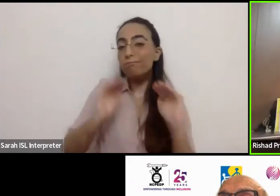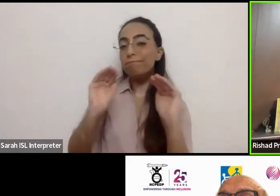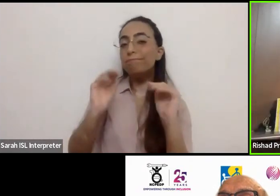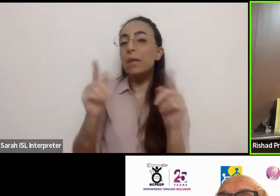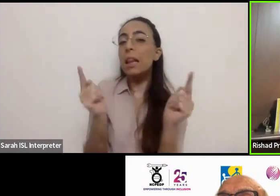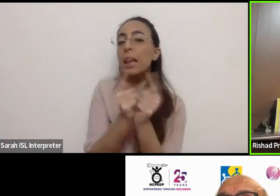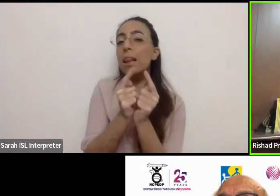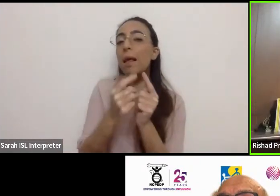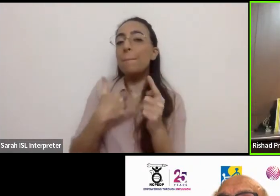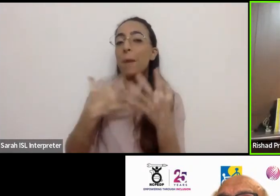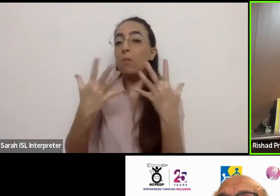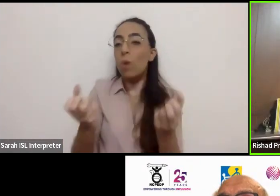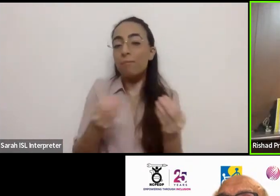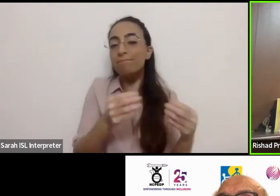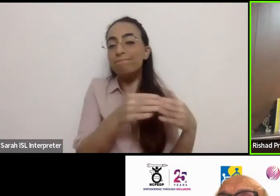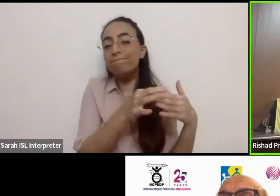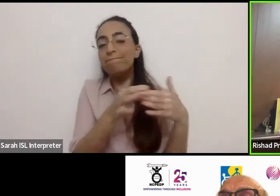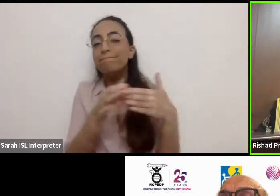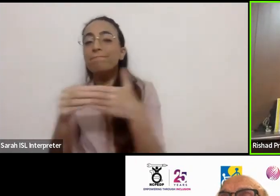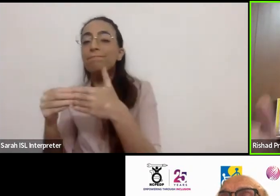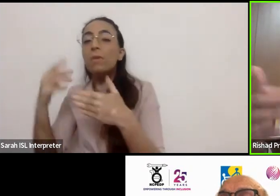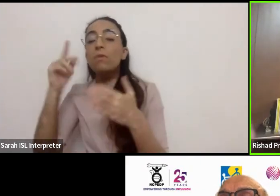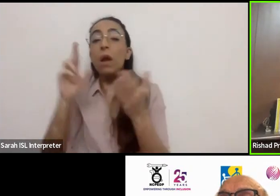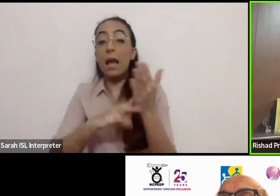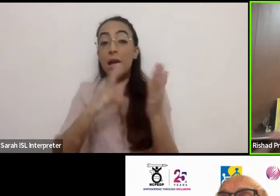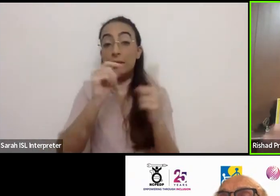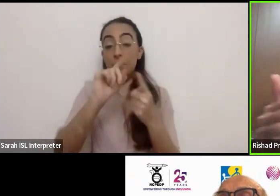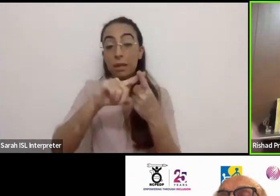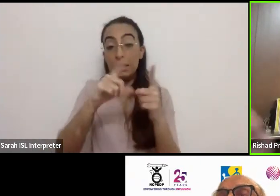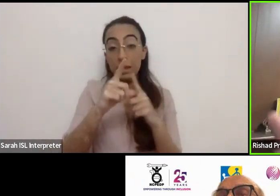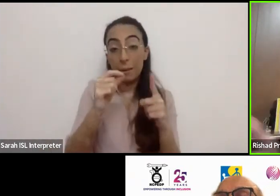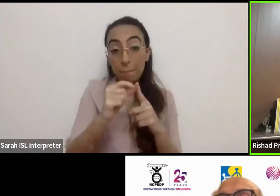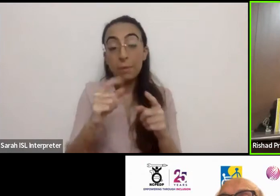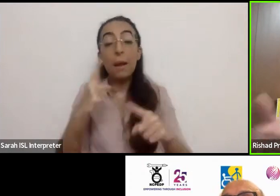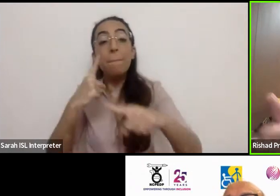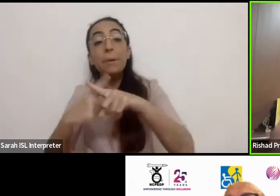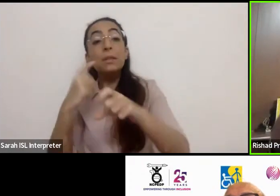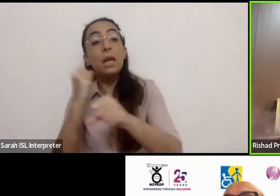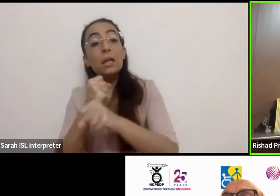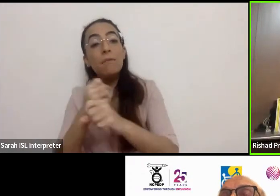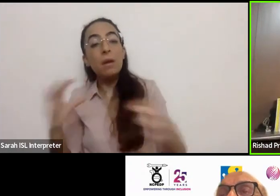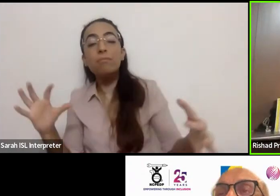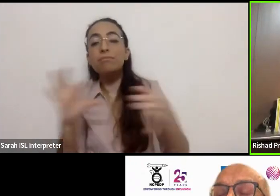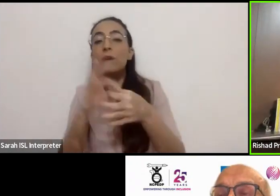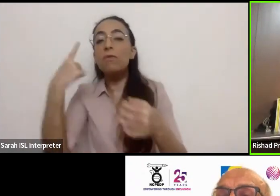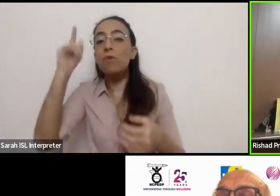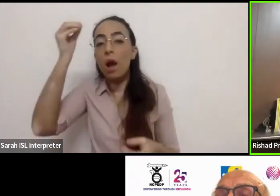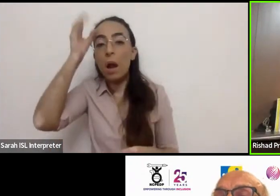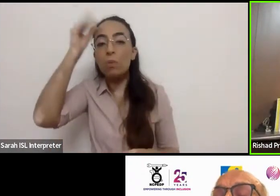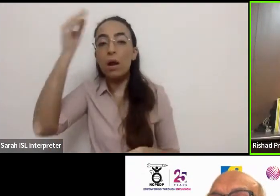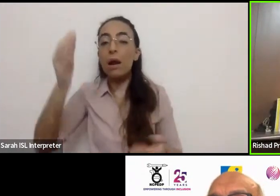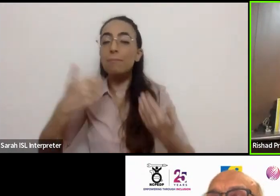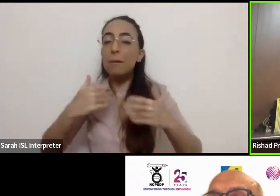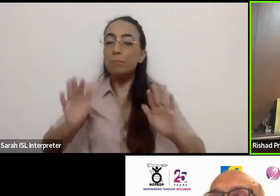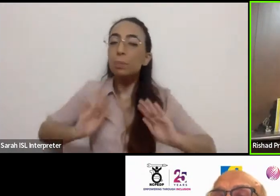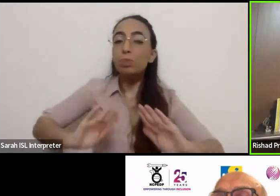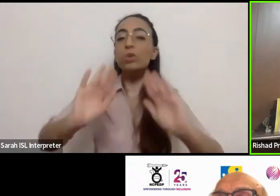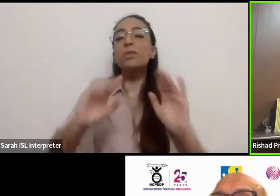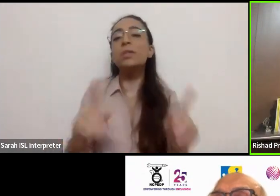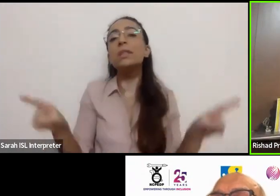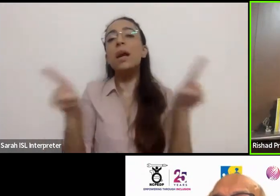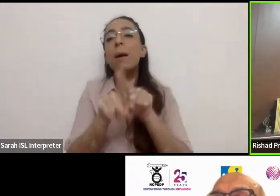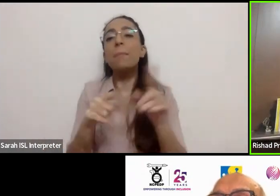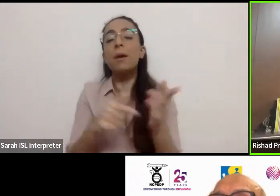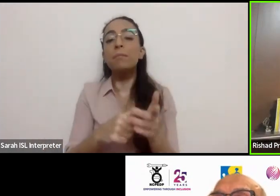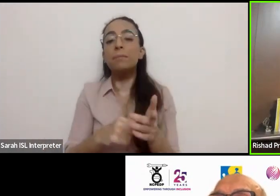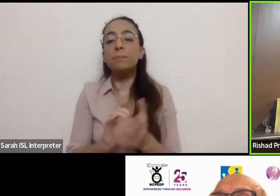driving both organizations like NCPEDP as well as working with government to drive that awareness and to push that requirement within